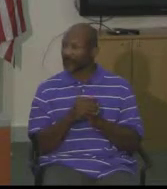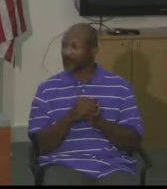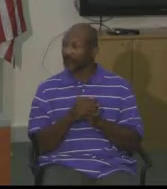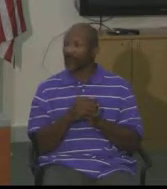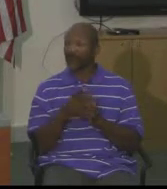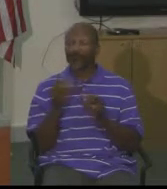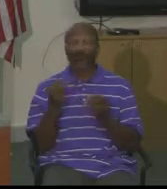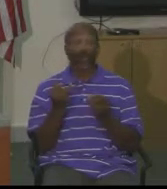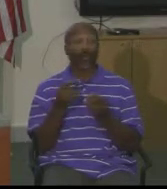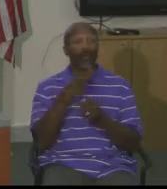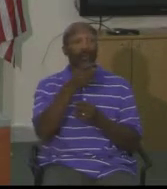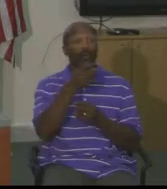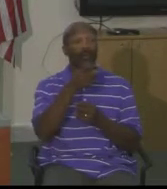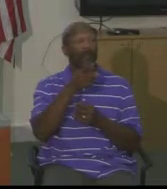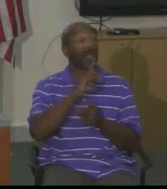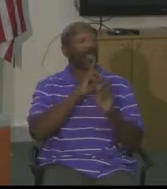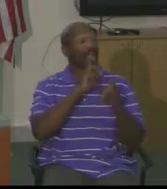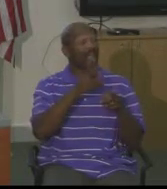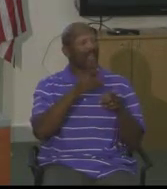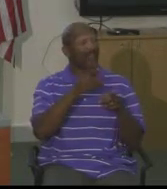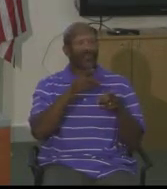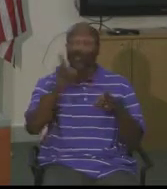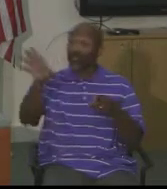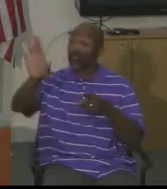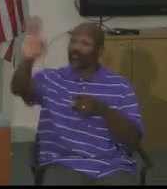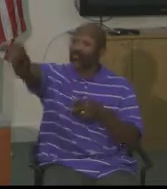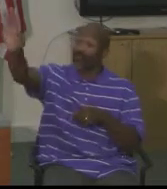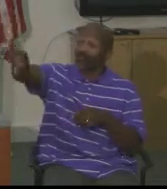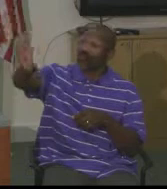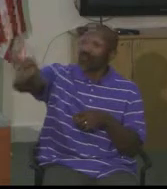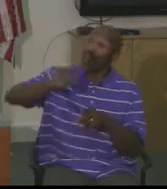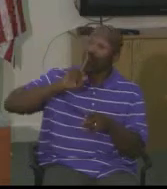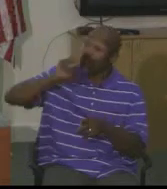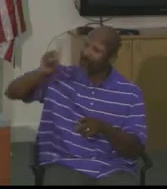So the answer to the question, will the bus ever end,